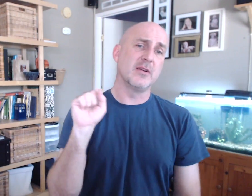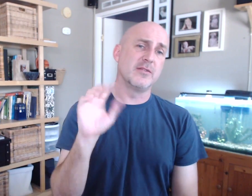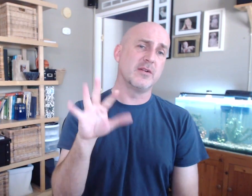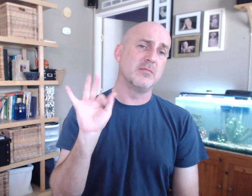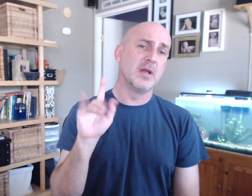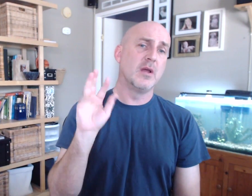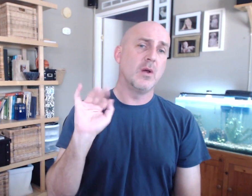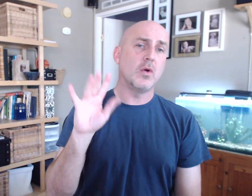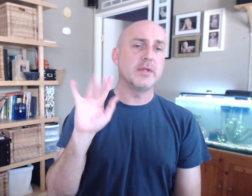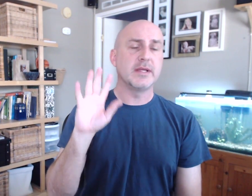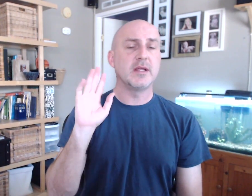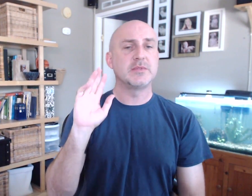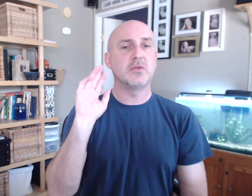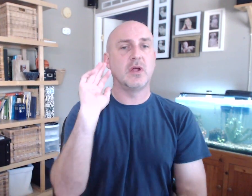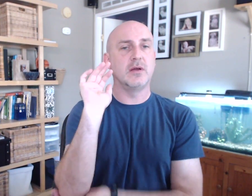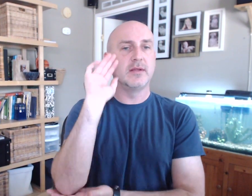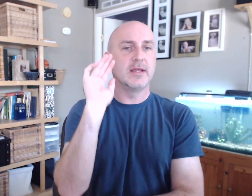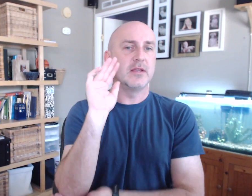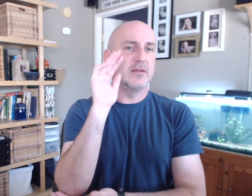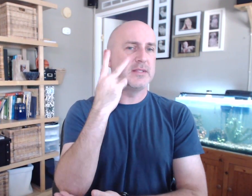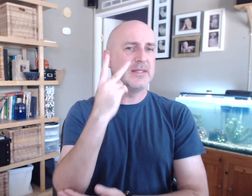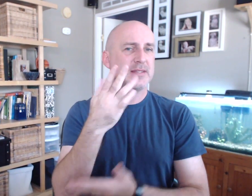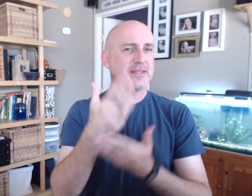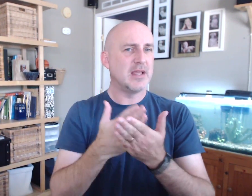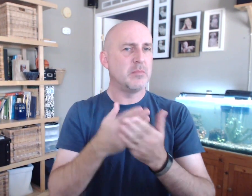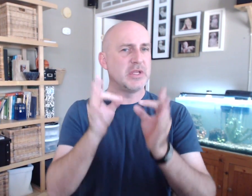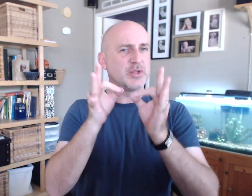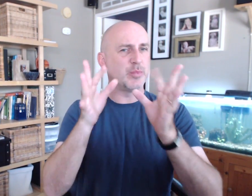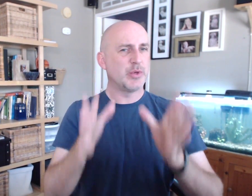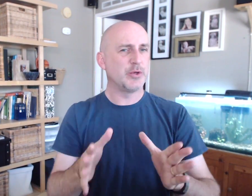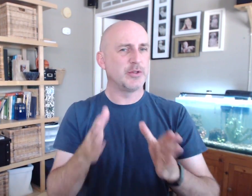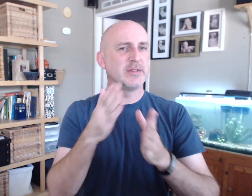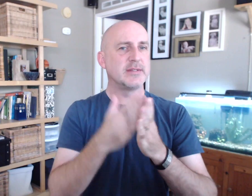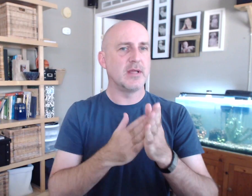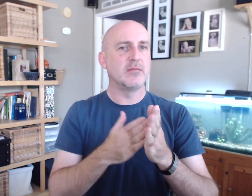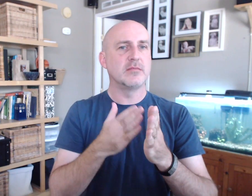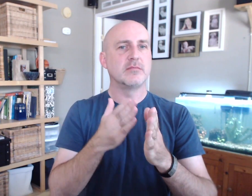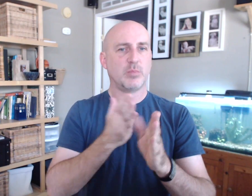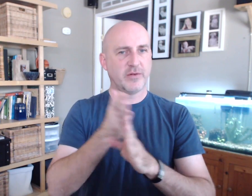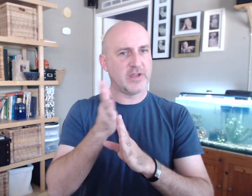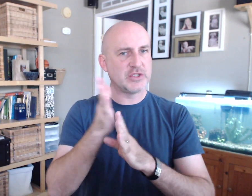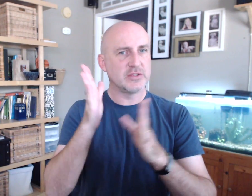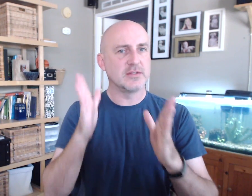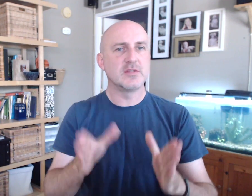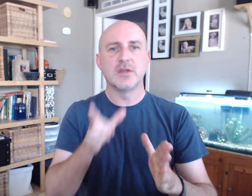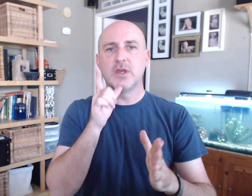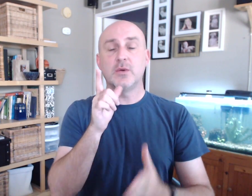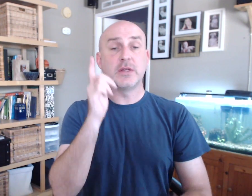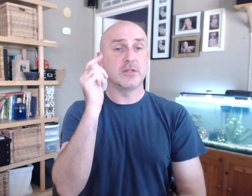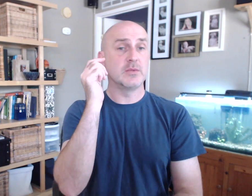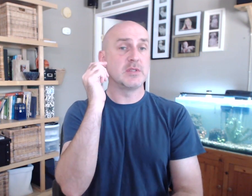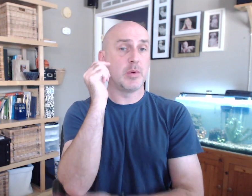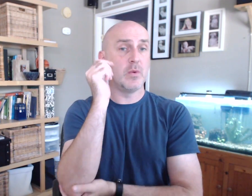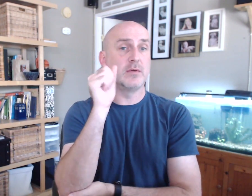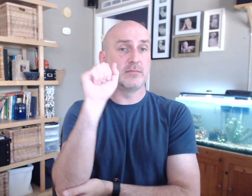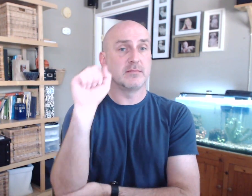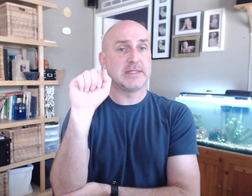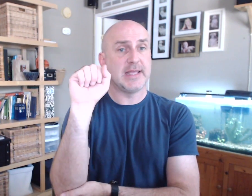from holding it up so long. You'll see some interpreters and some professionals who actually will support this